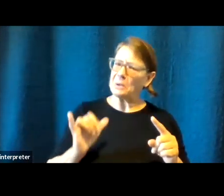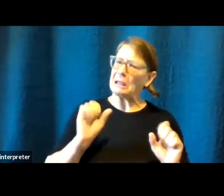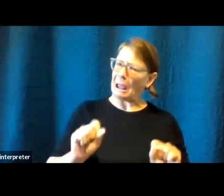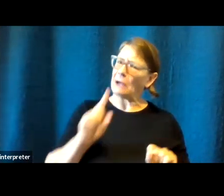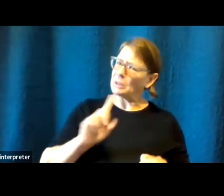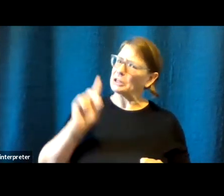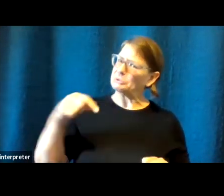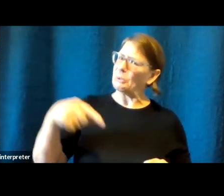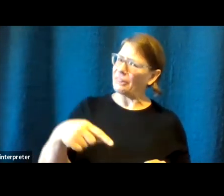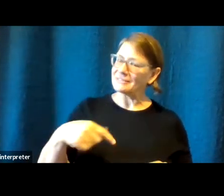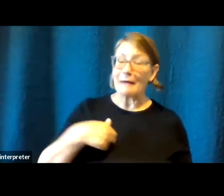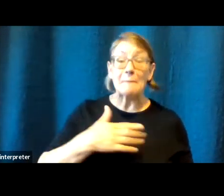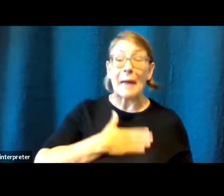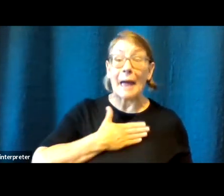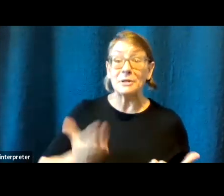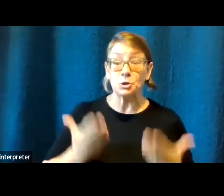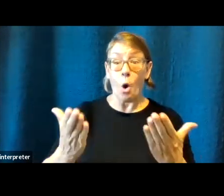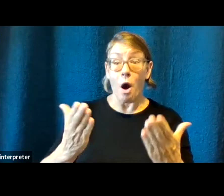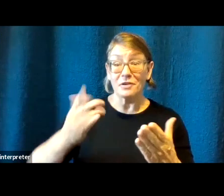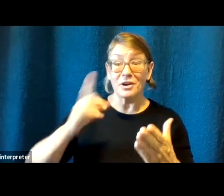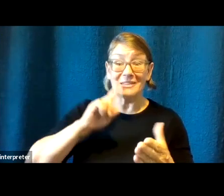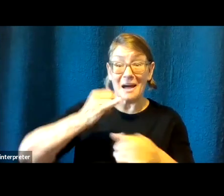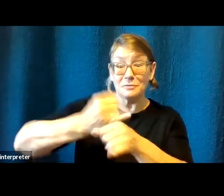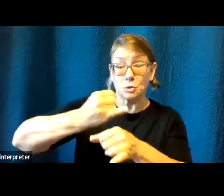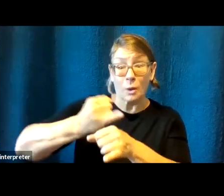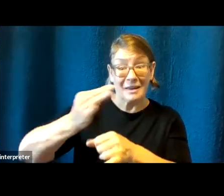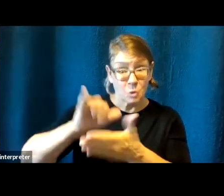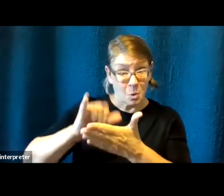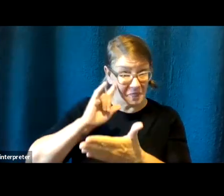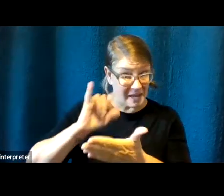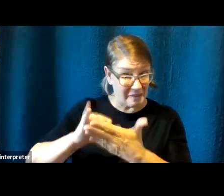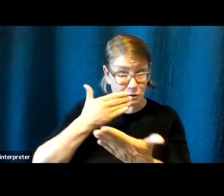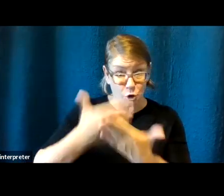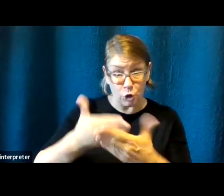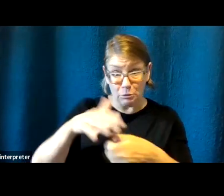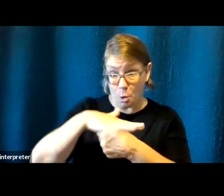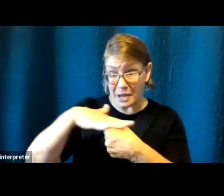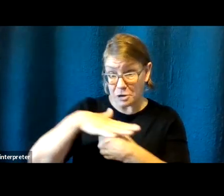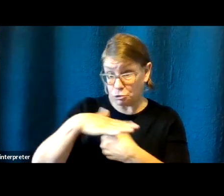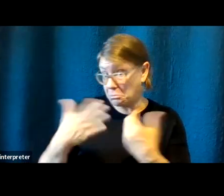this. I'm happy to offer the School for the Deaf if you think that's a good location.